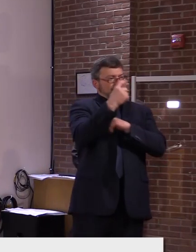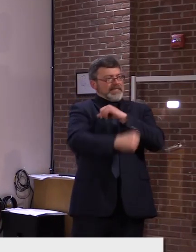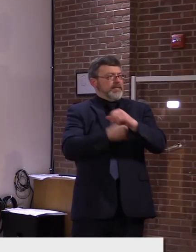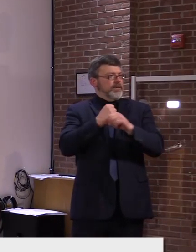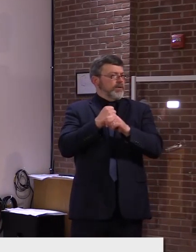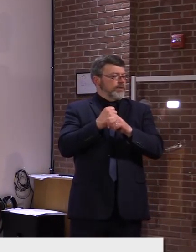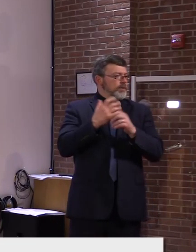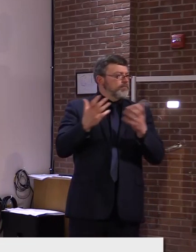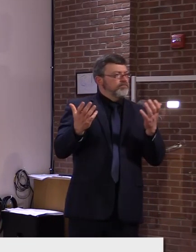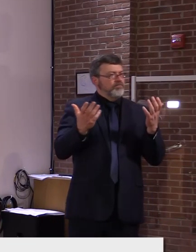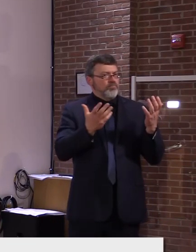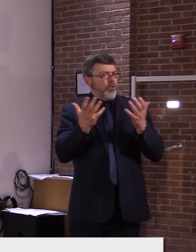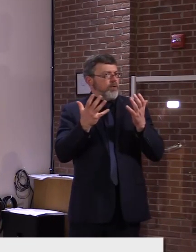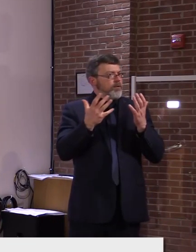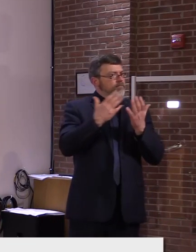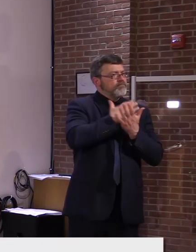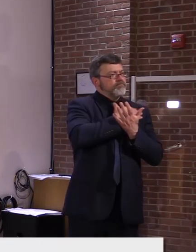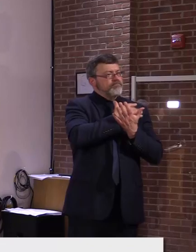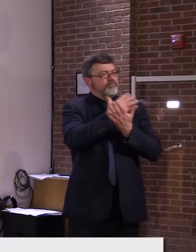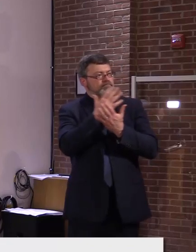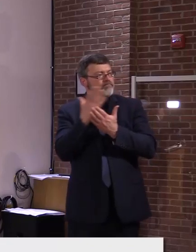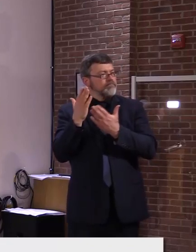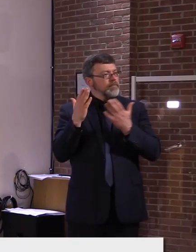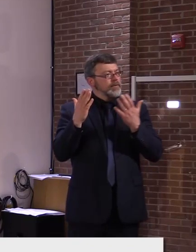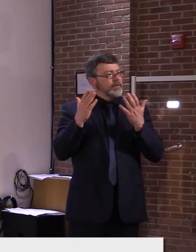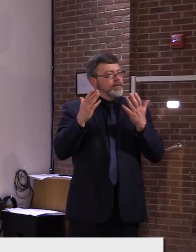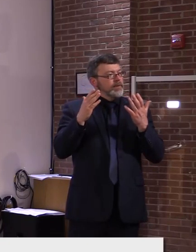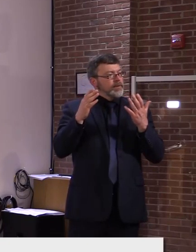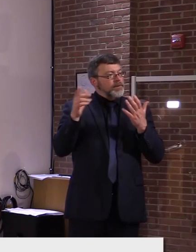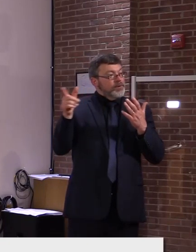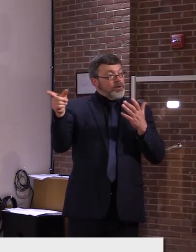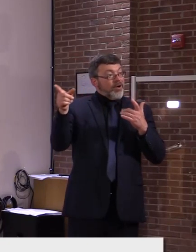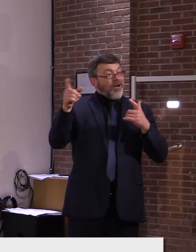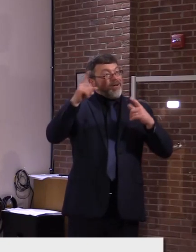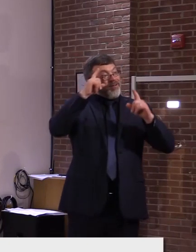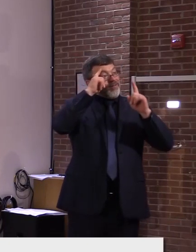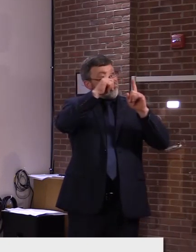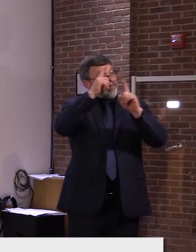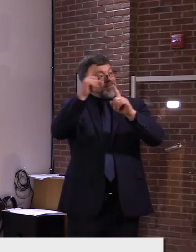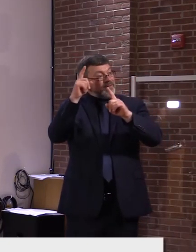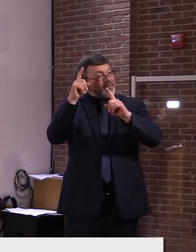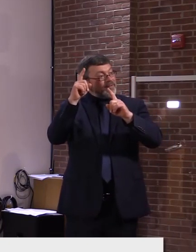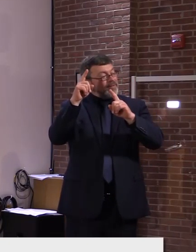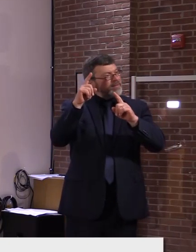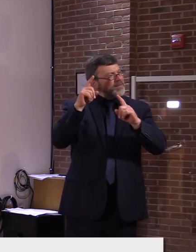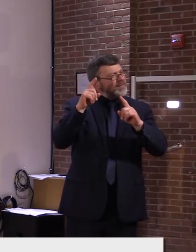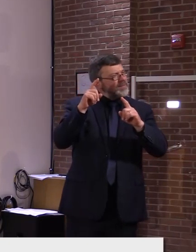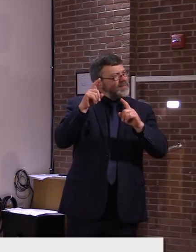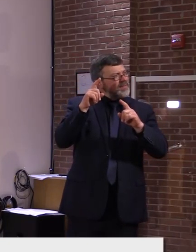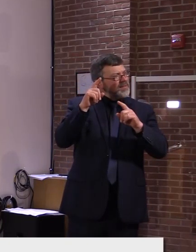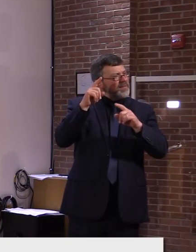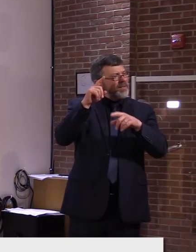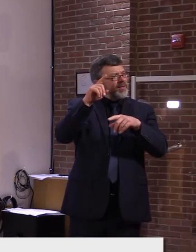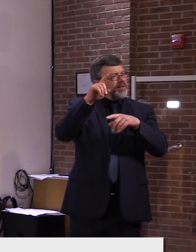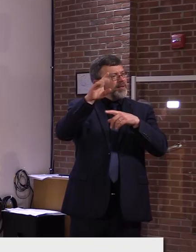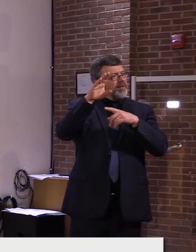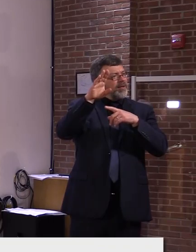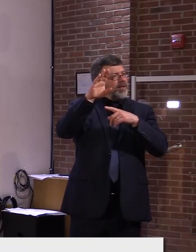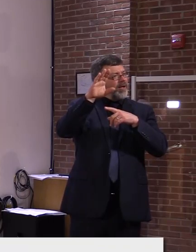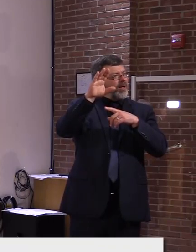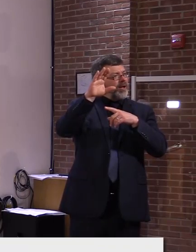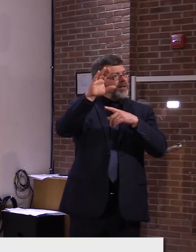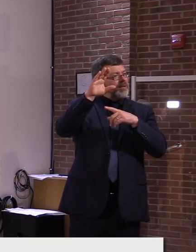that isn't quite investing what you had been hoping for. But when you stand back and look at, you know, the unique